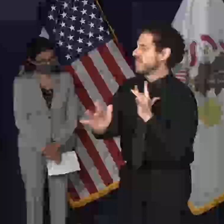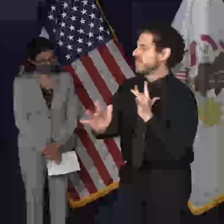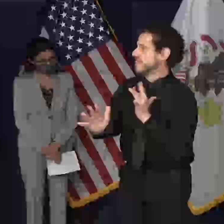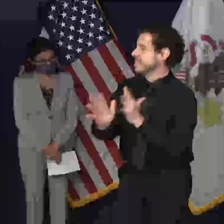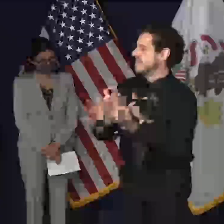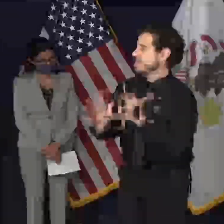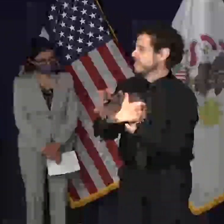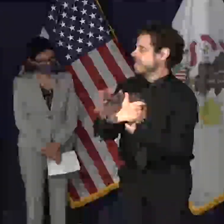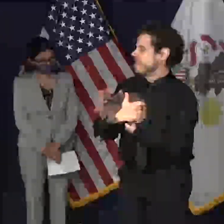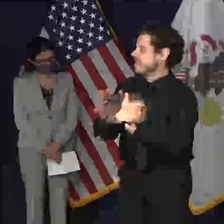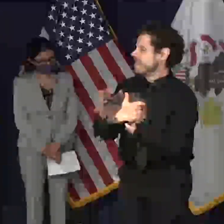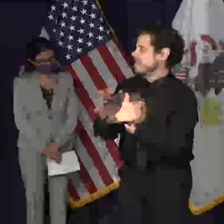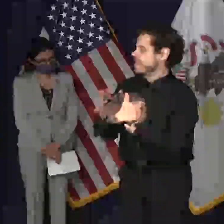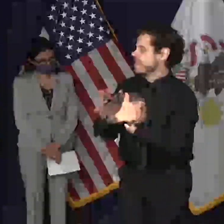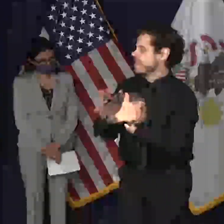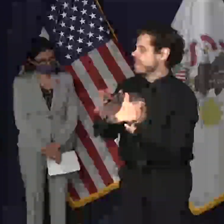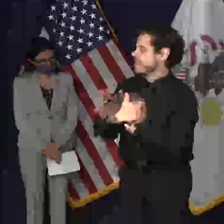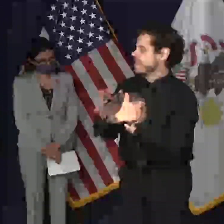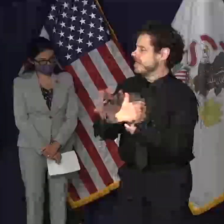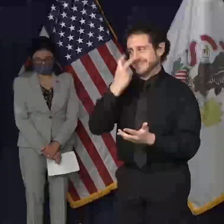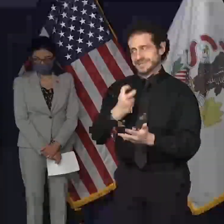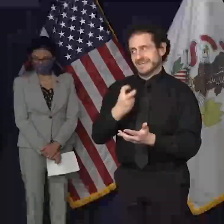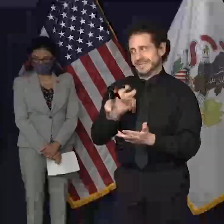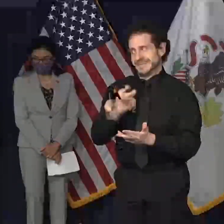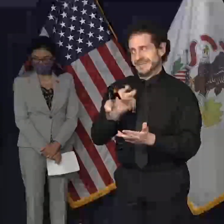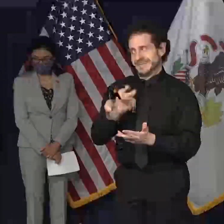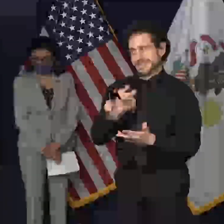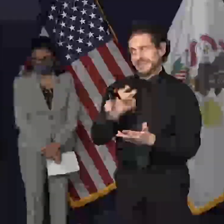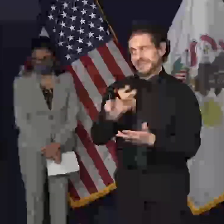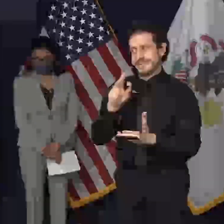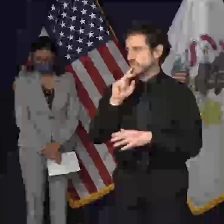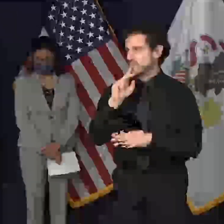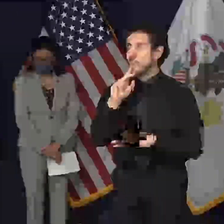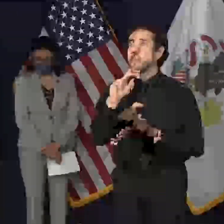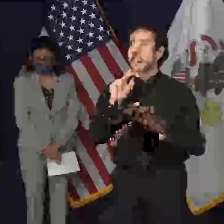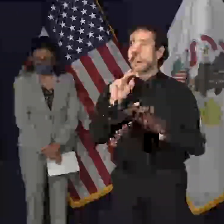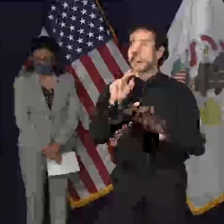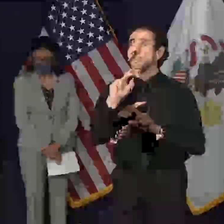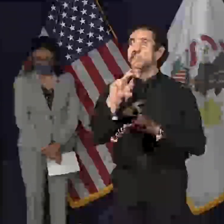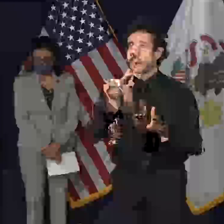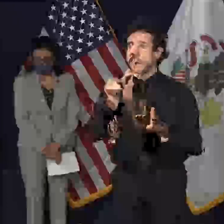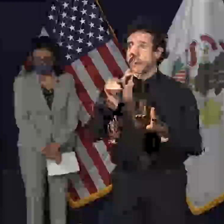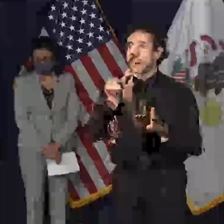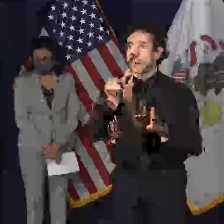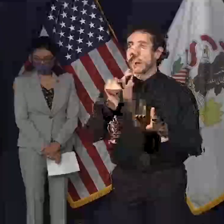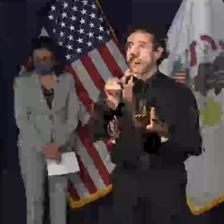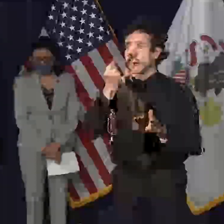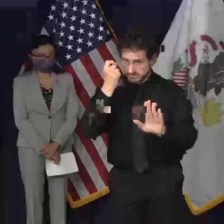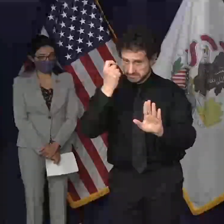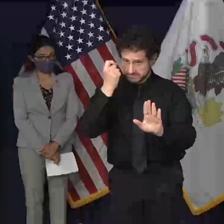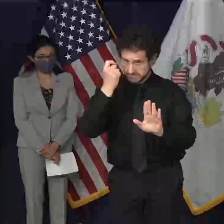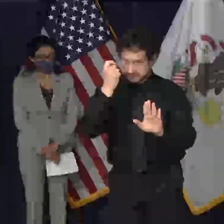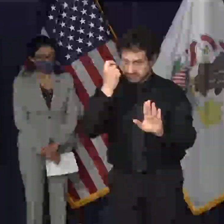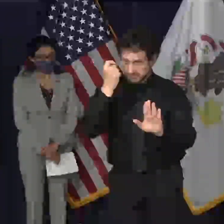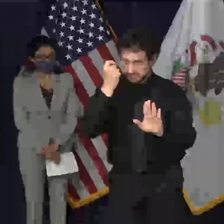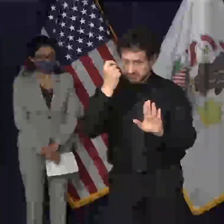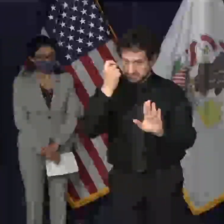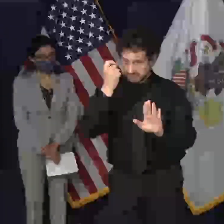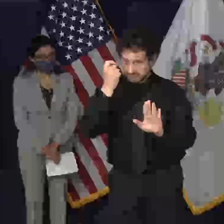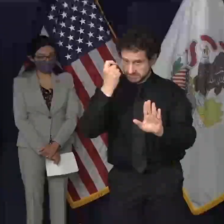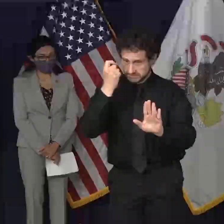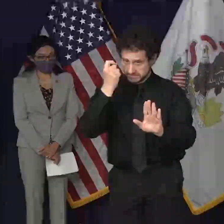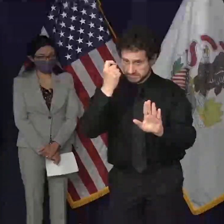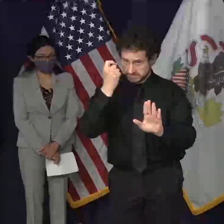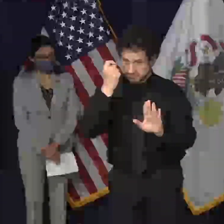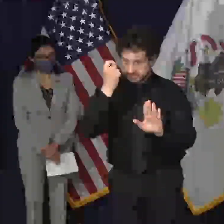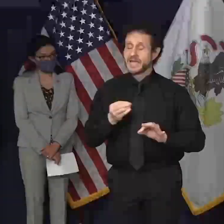So I do not believe that we'll be able to open the state fair. But I do want to point out to people that something I said yesterday and I'm very hopeful for,